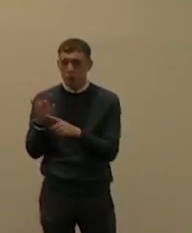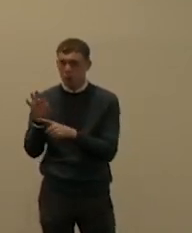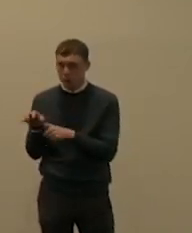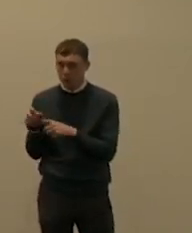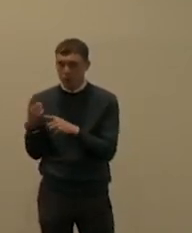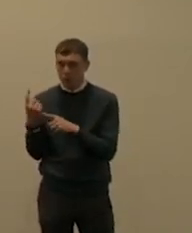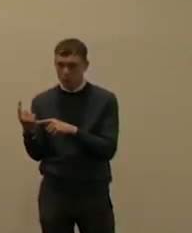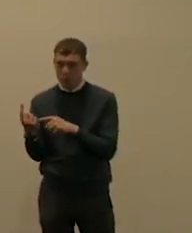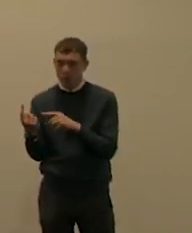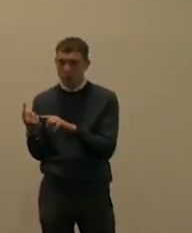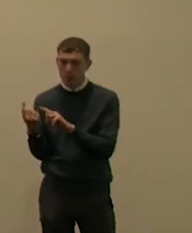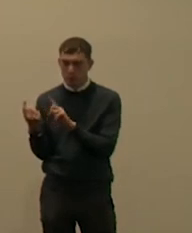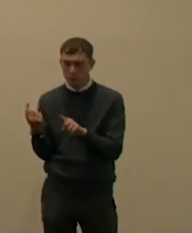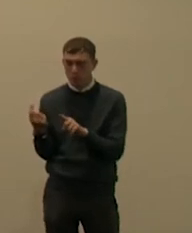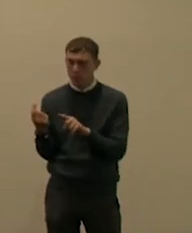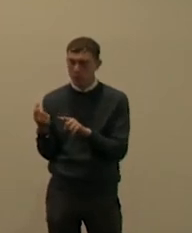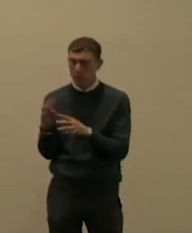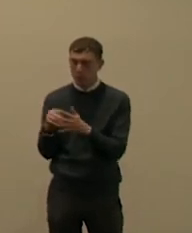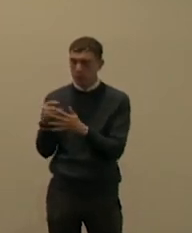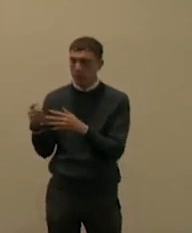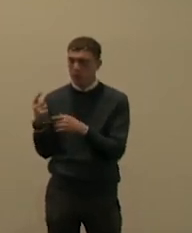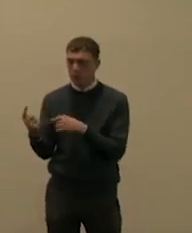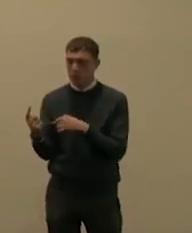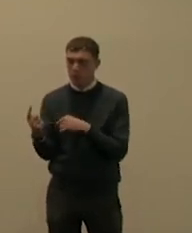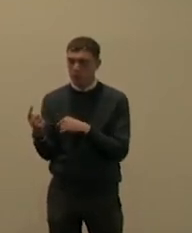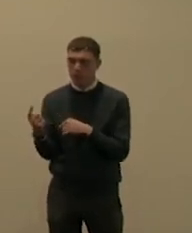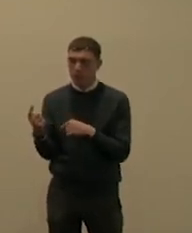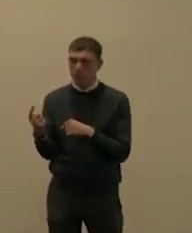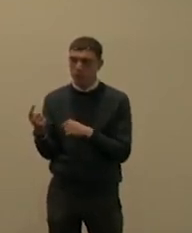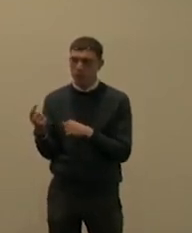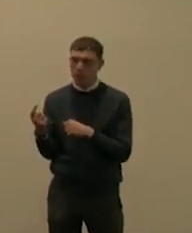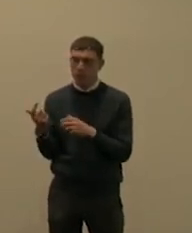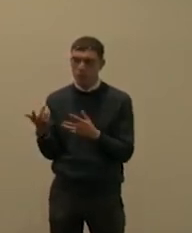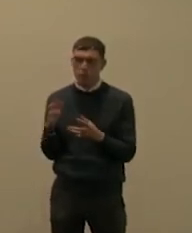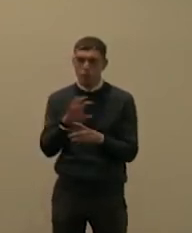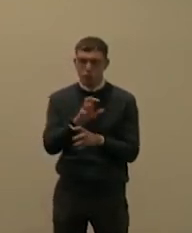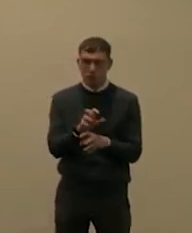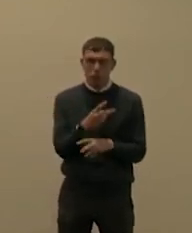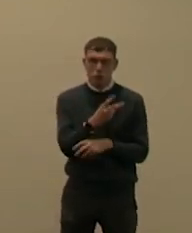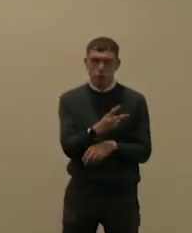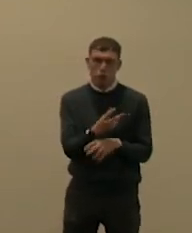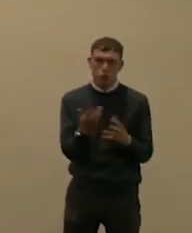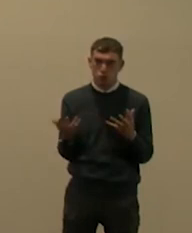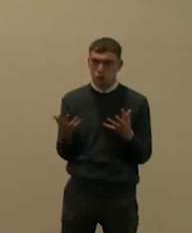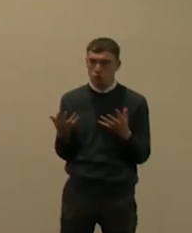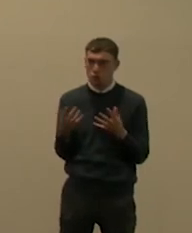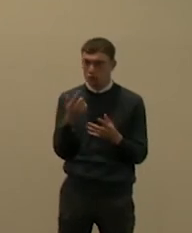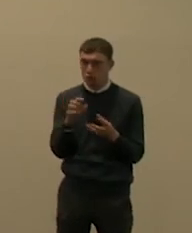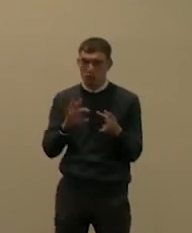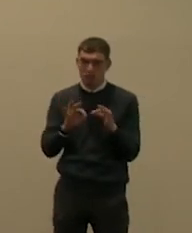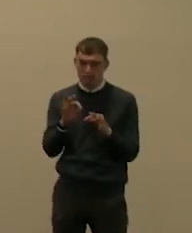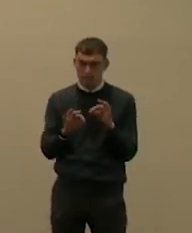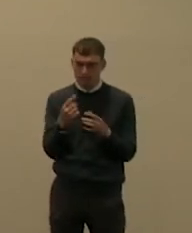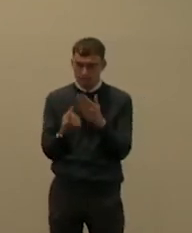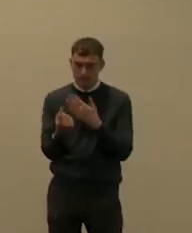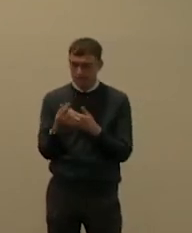the custom route table one, and this is propagate to the region two, for example. So you can configure everything